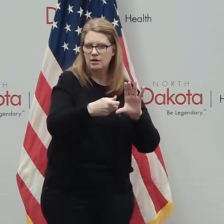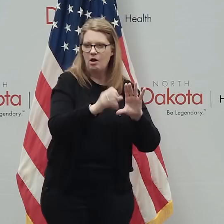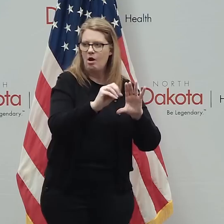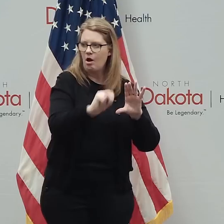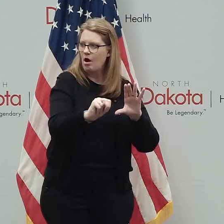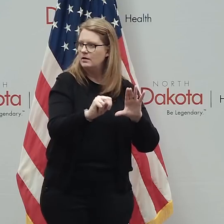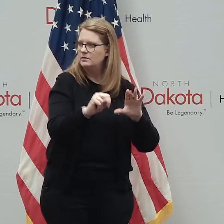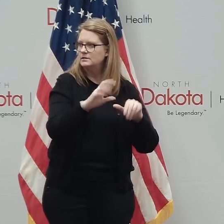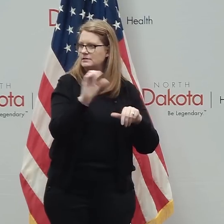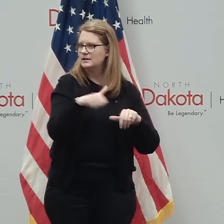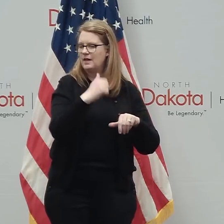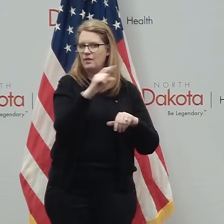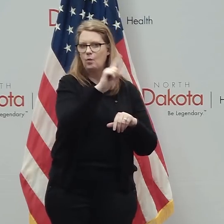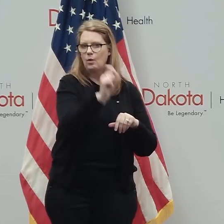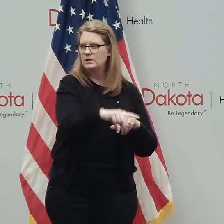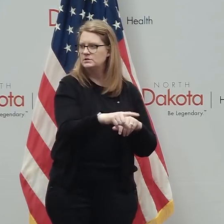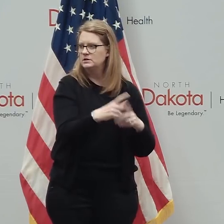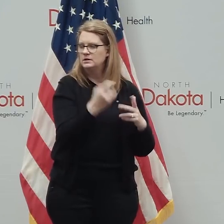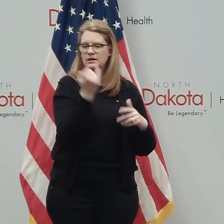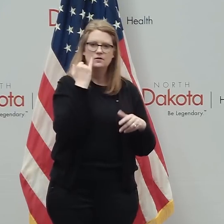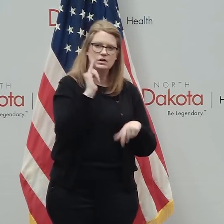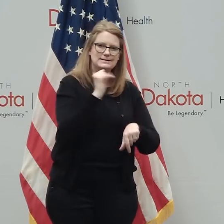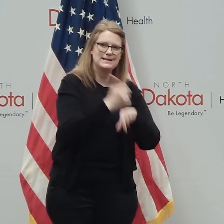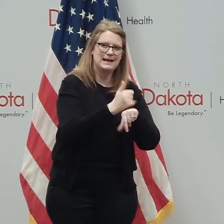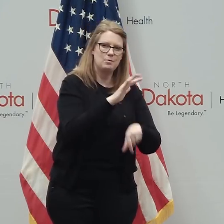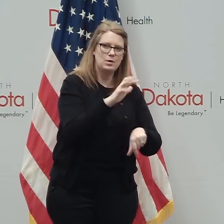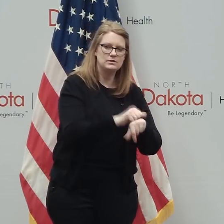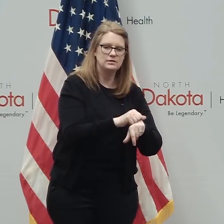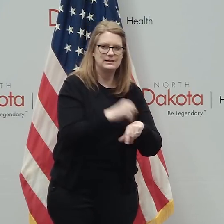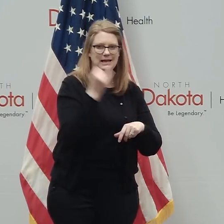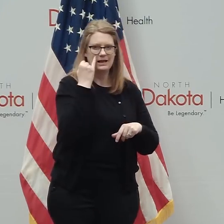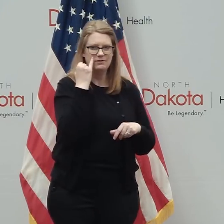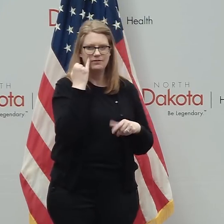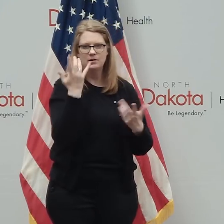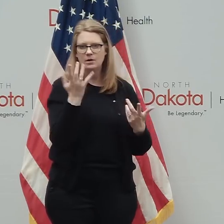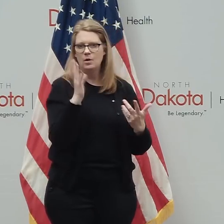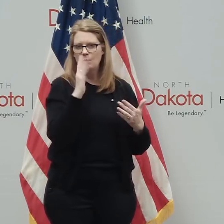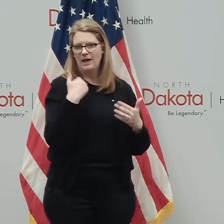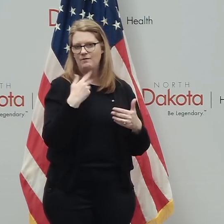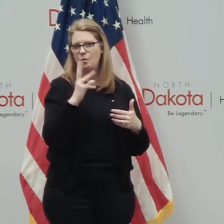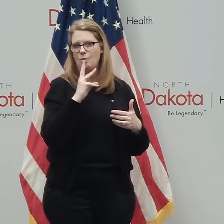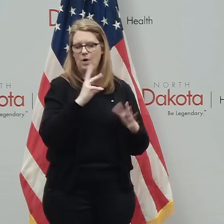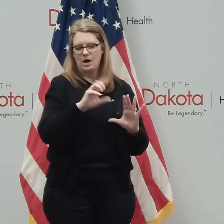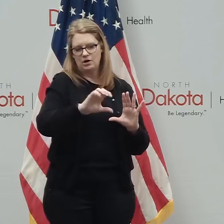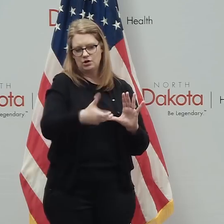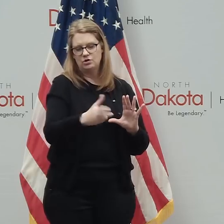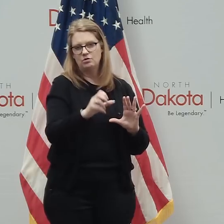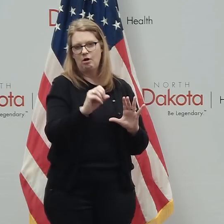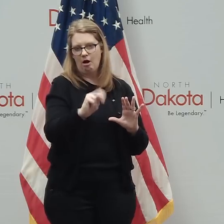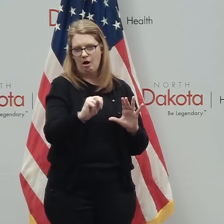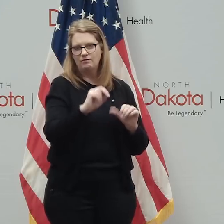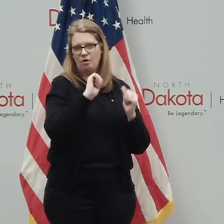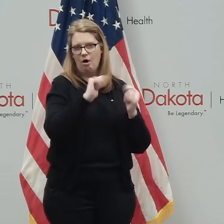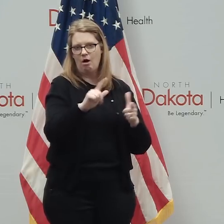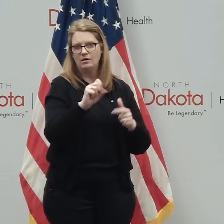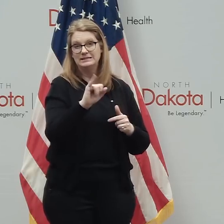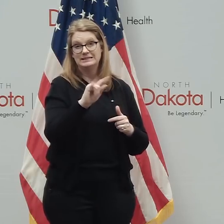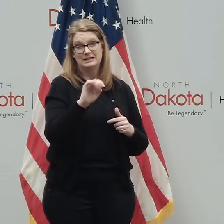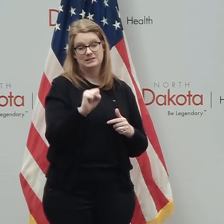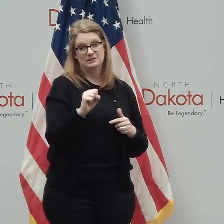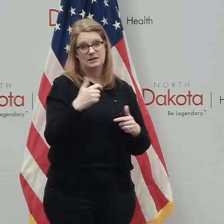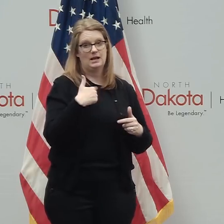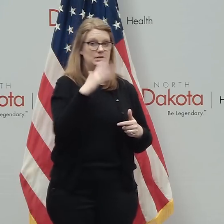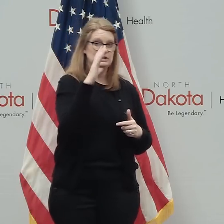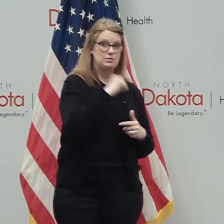I think that's another question to ask when you're making a reservation is whether or not they're going to have water turned on to all sites. I'm assuming that